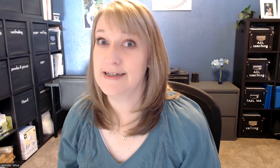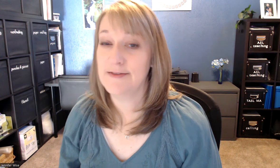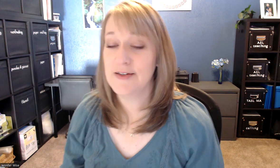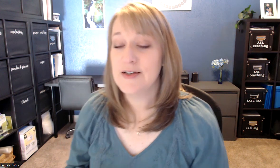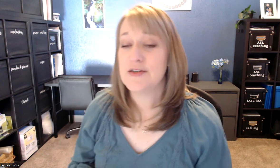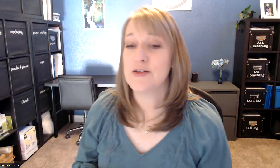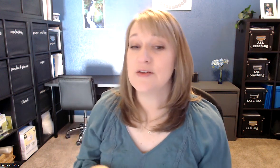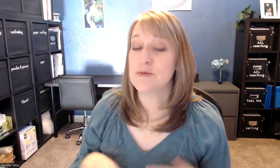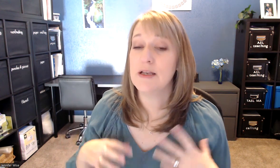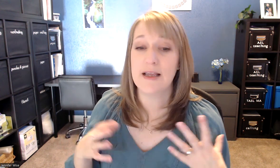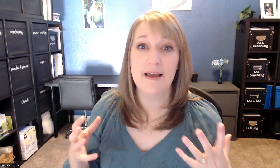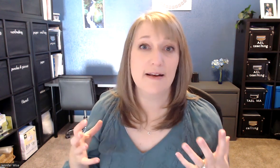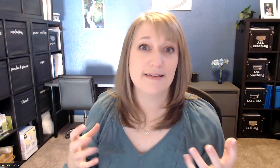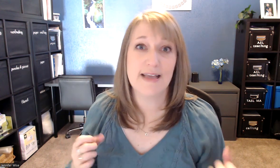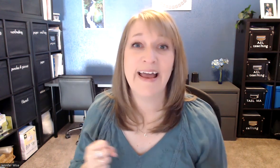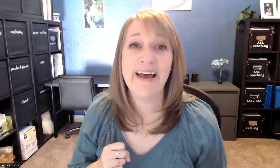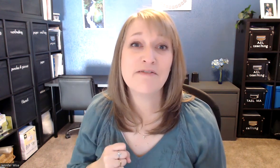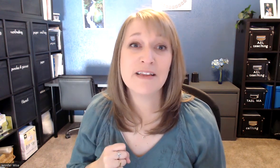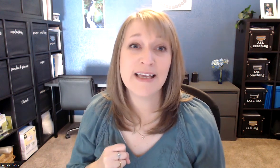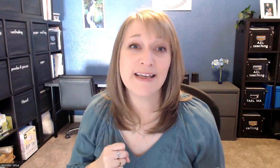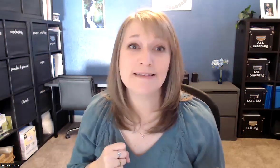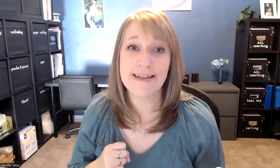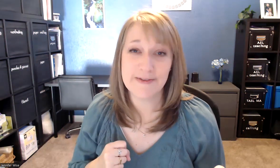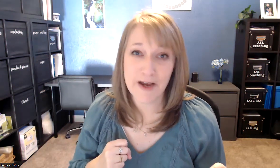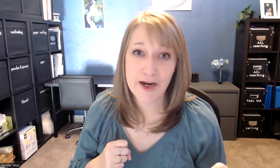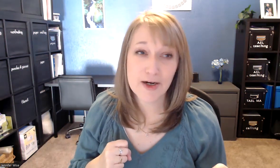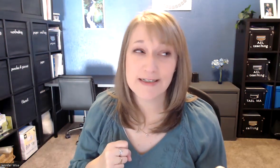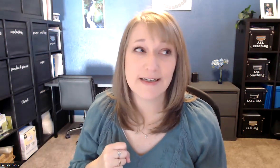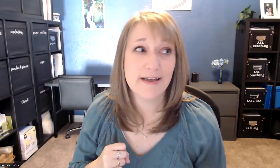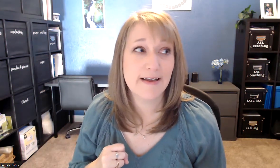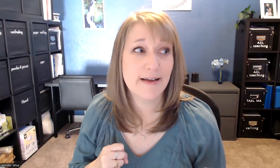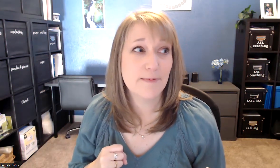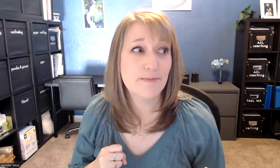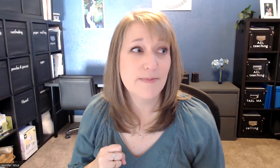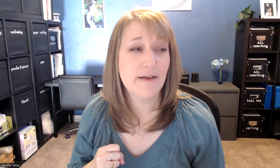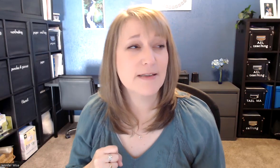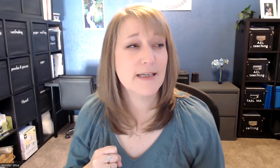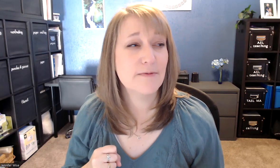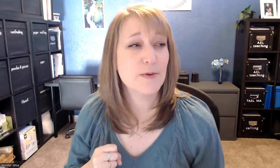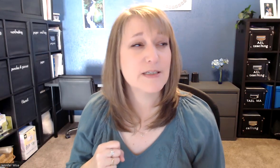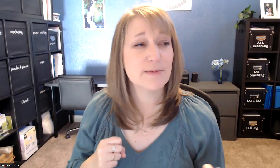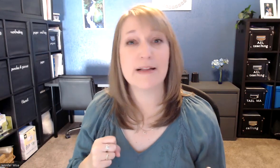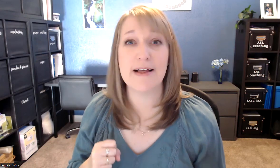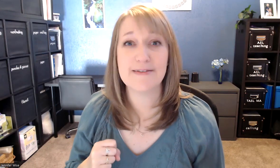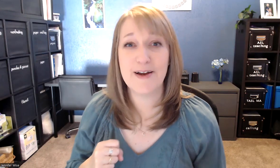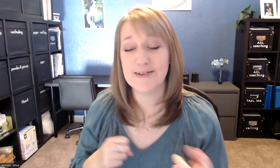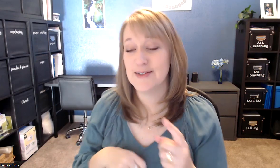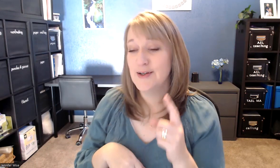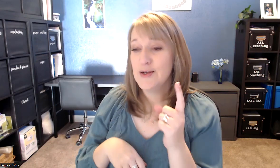skydive. So this one, again, is heavily classifier, is a heavily influenced by classifiers.